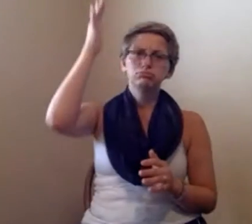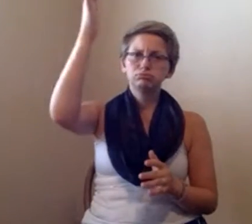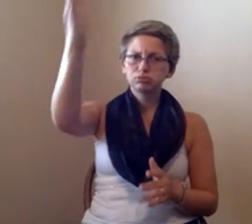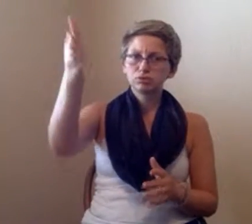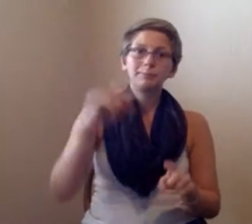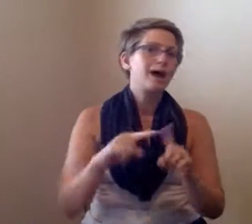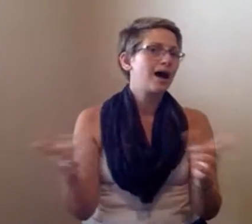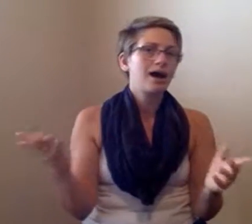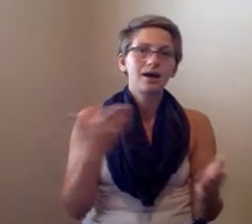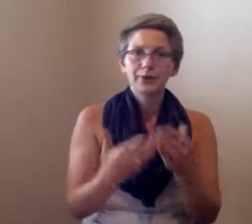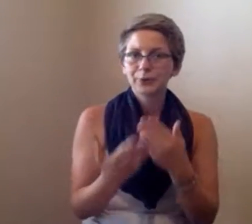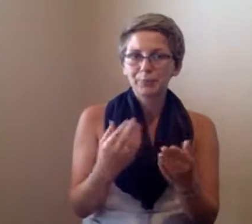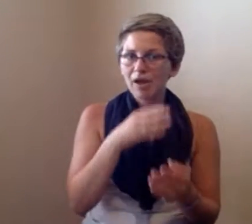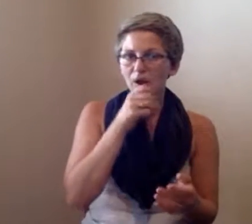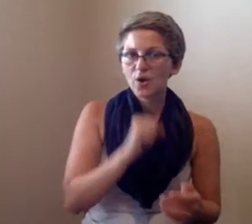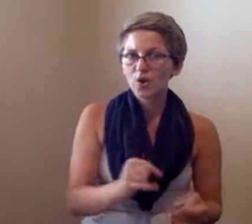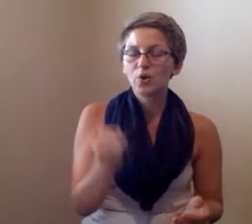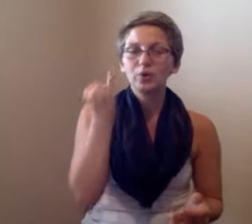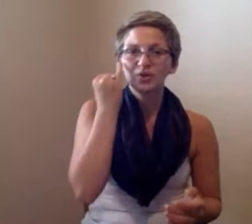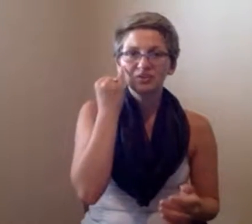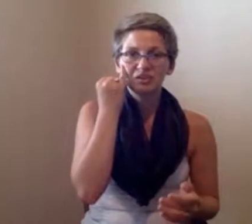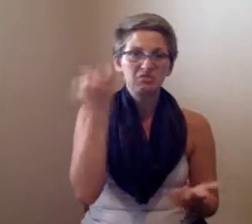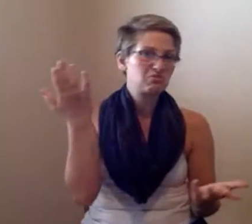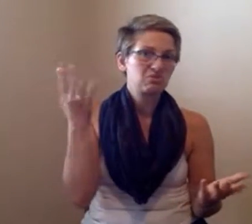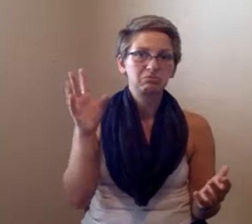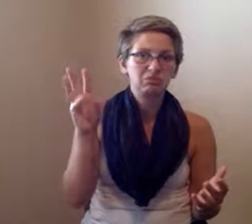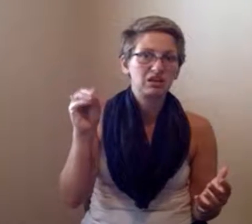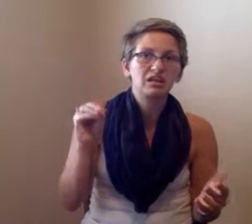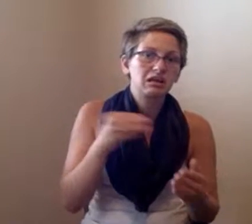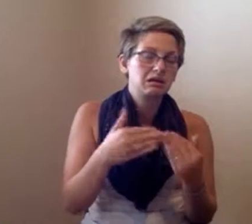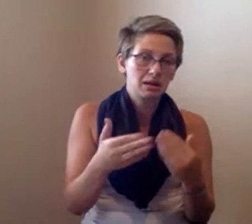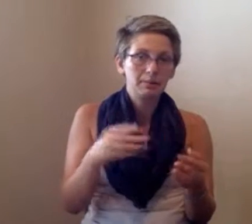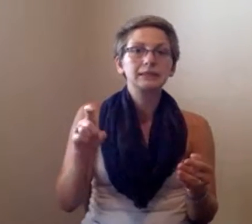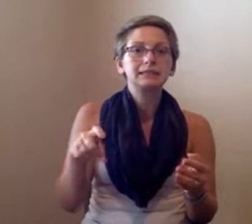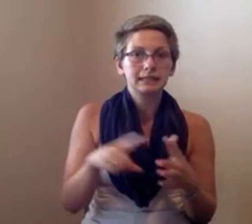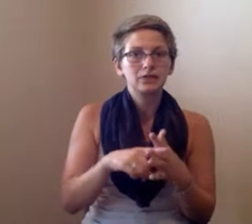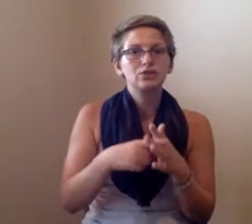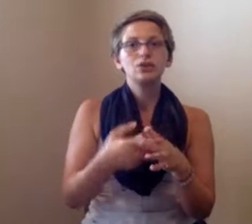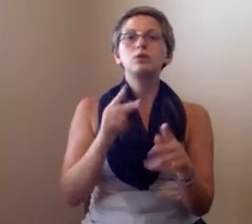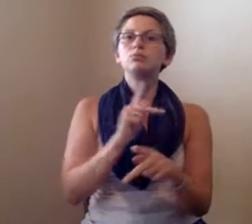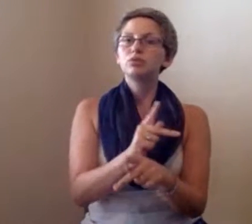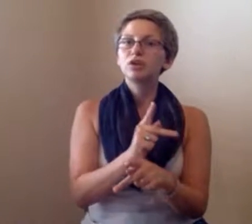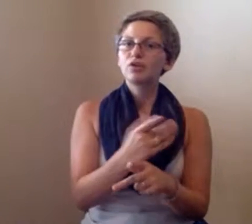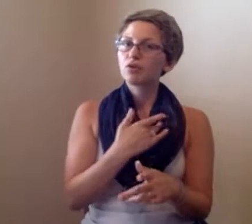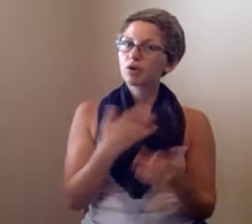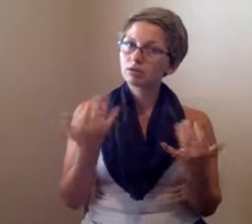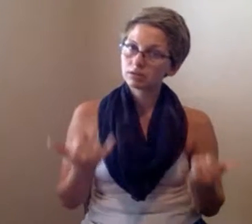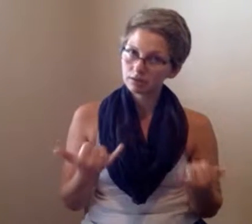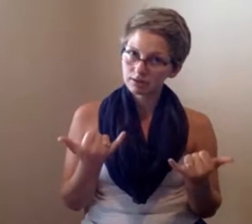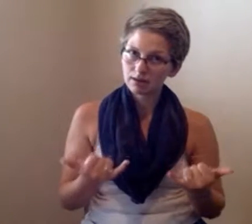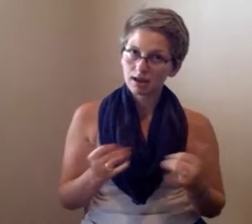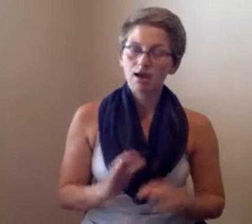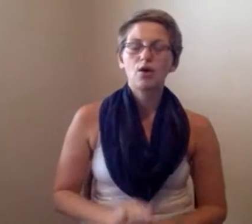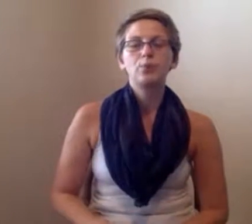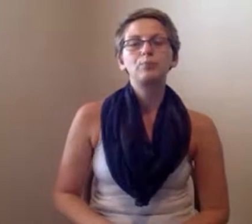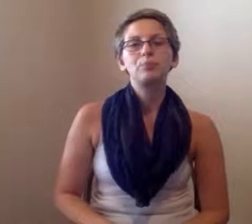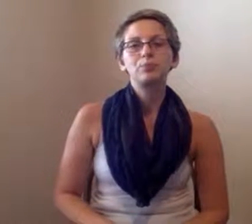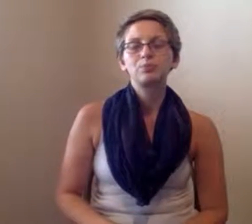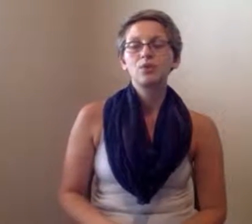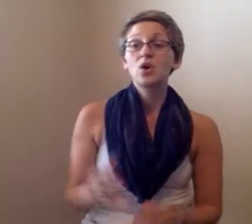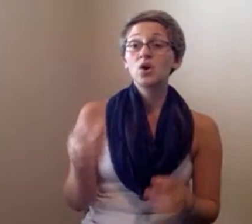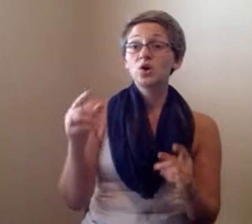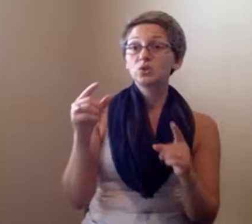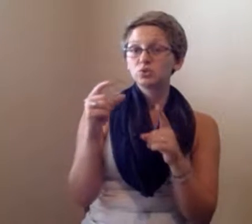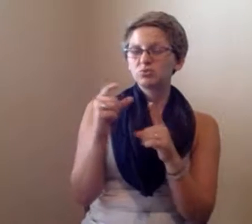So a term called atherosclerosis is a disease in which plaque builds up inside